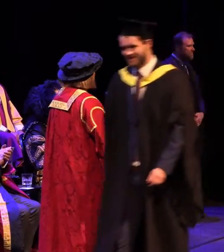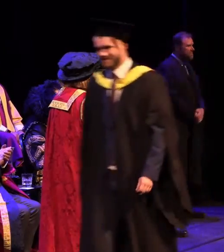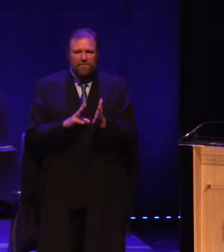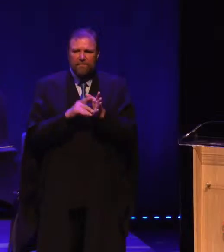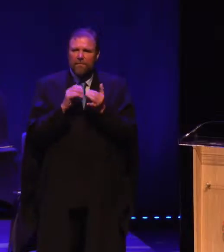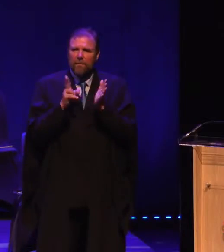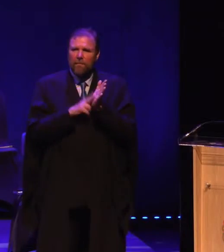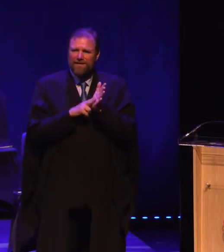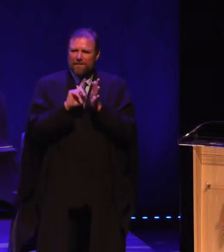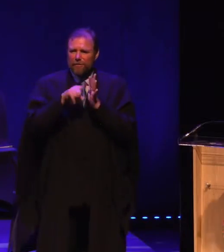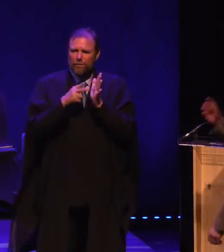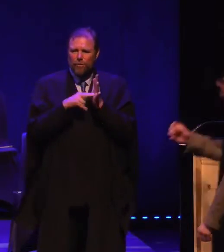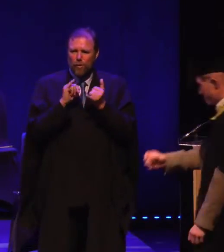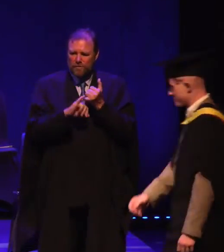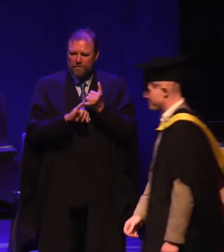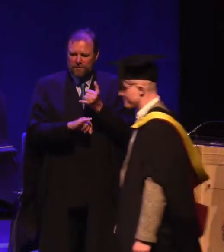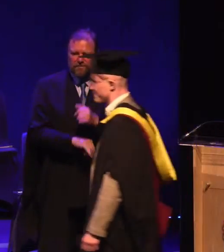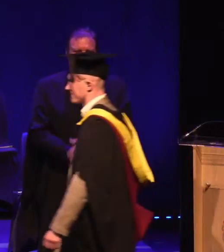Mason Jones.